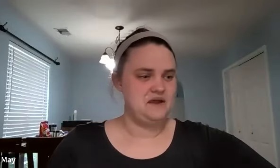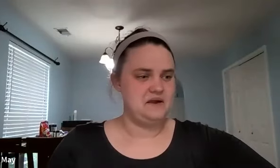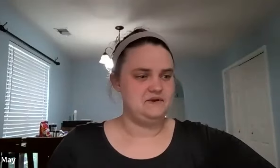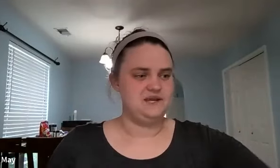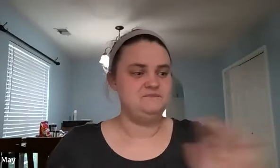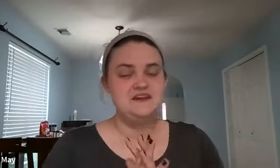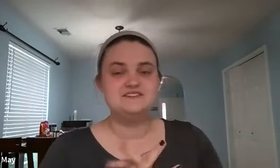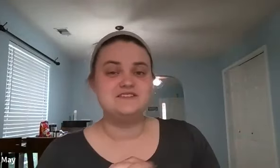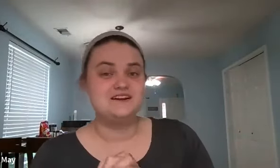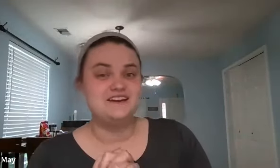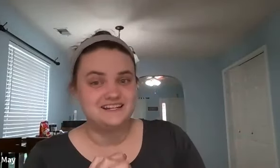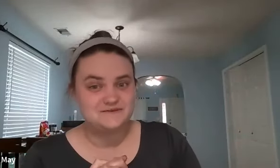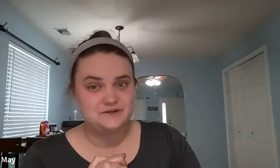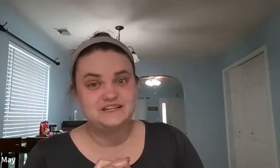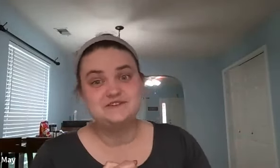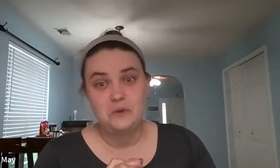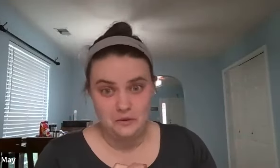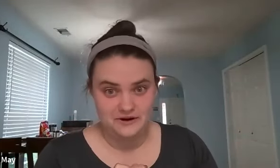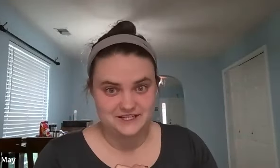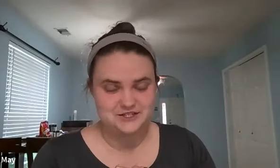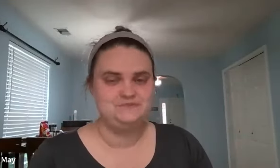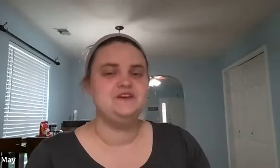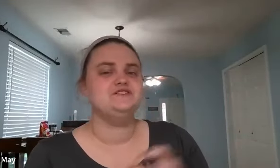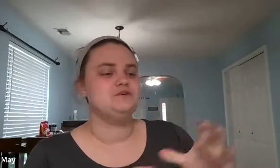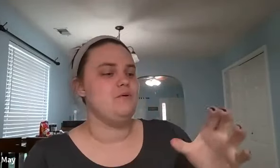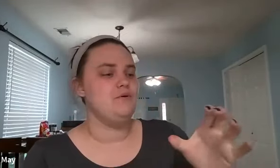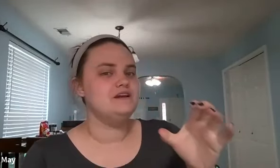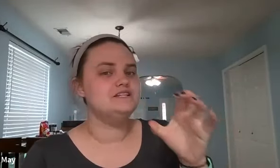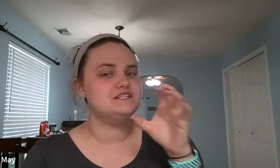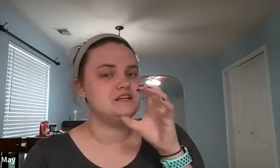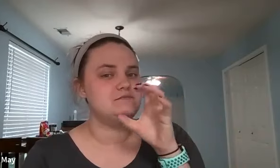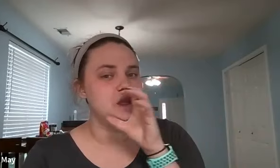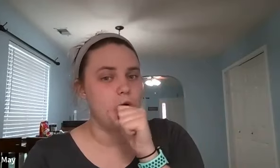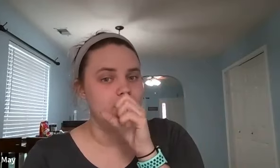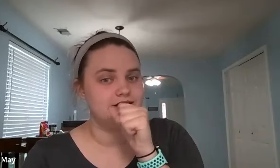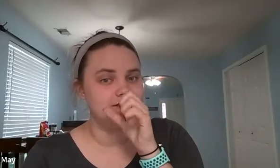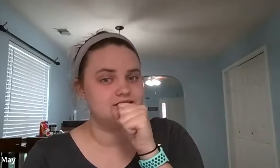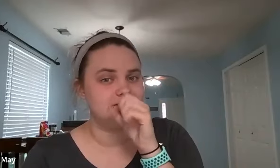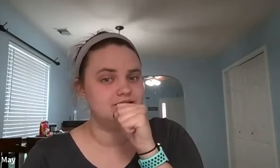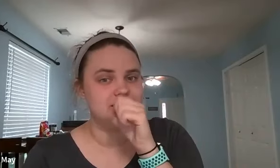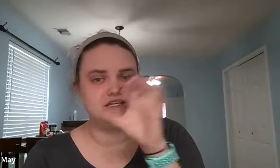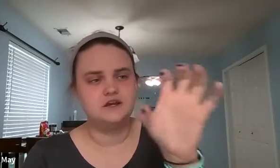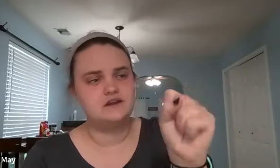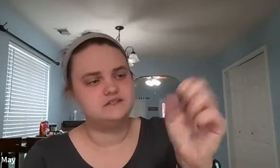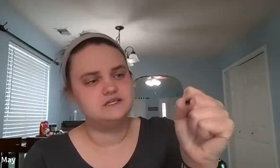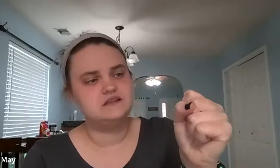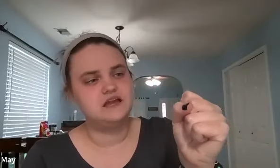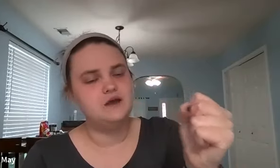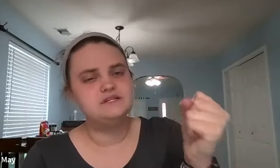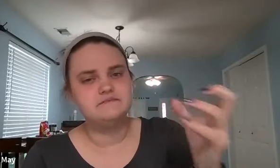All right. So then our next fruit is orange. So orange is going to be orange. It's like you're kind of squeezed. Like I always imagine